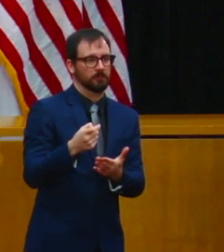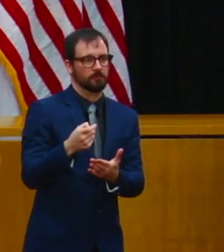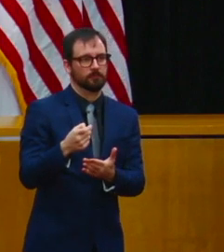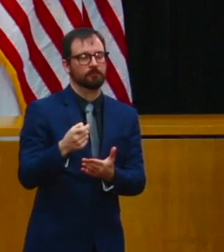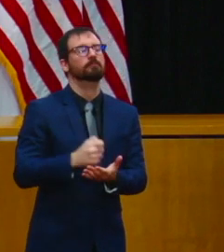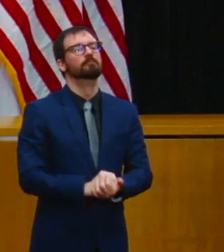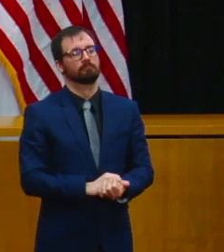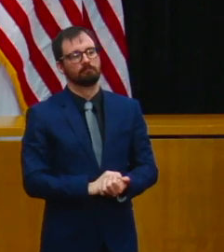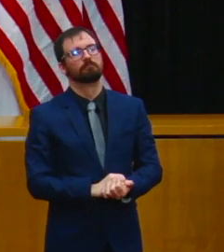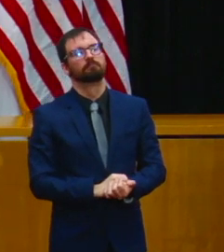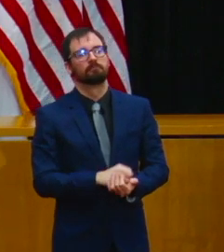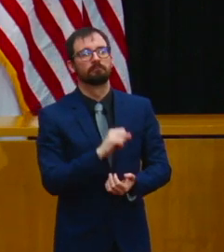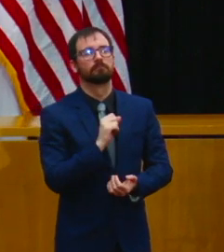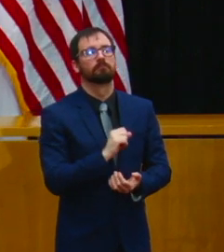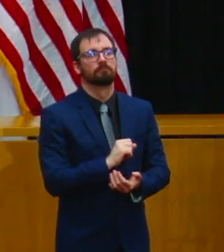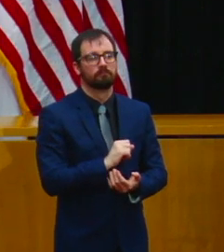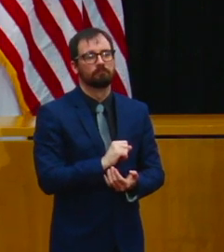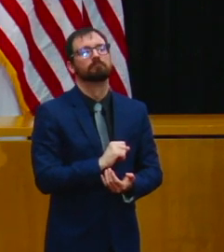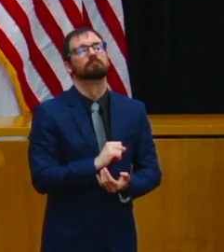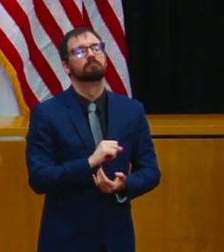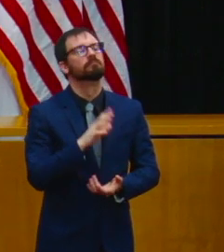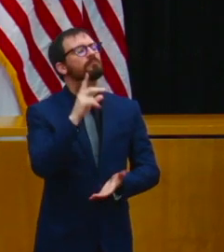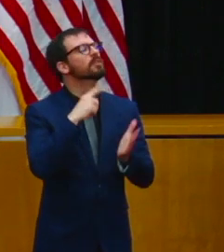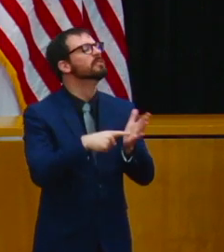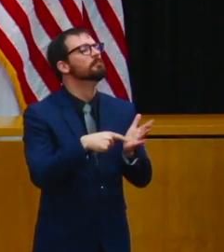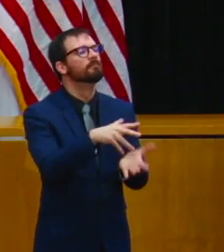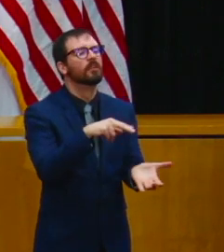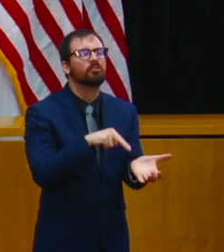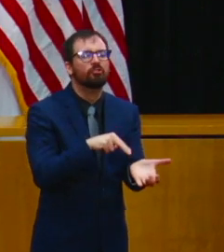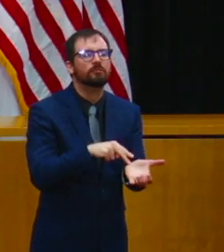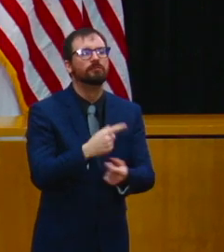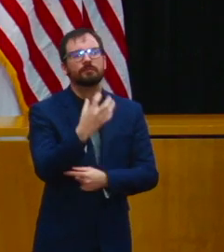midwives, and advanced practice registered nurses.